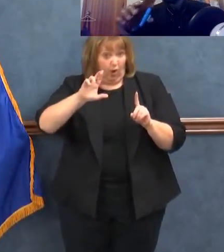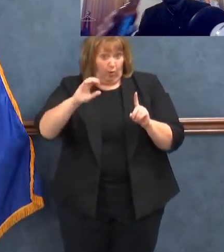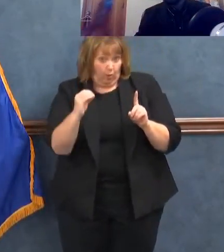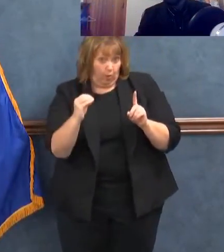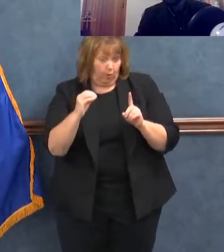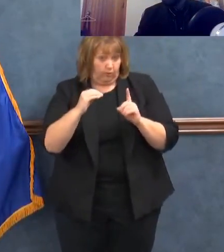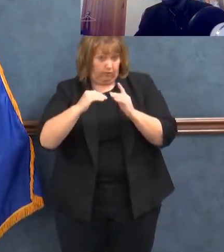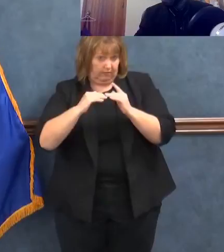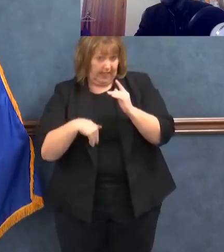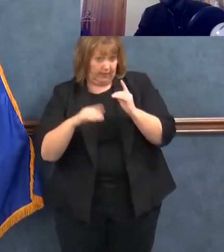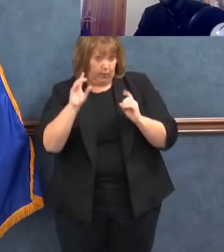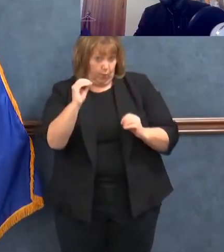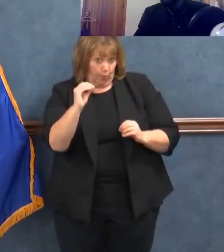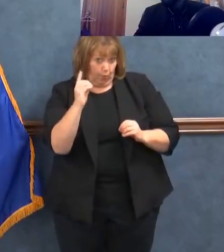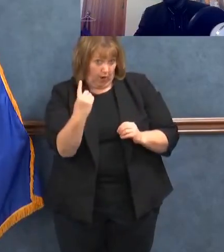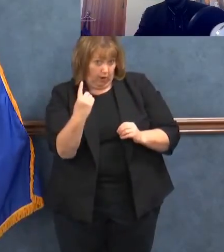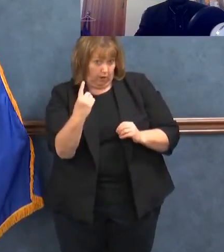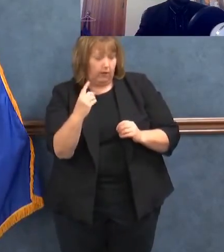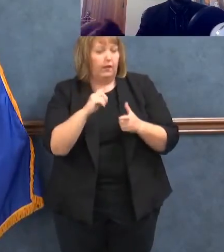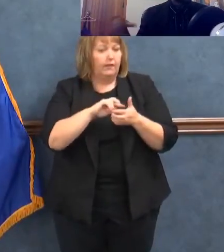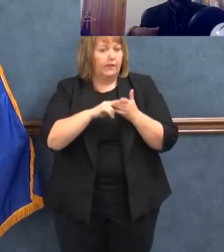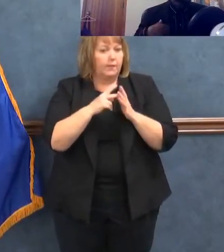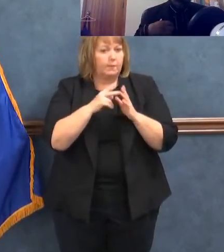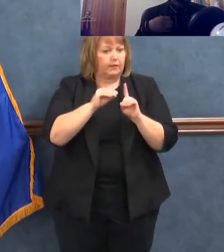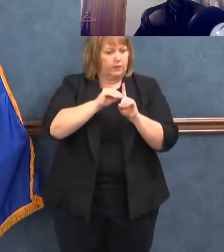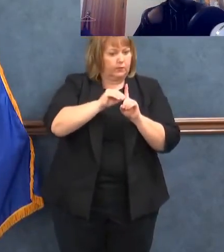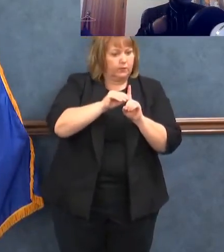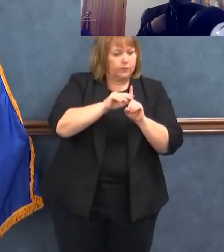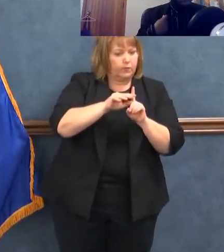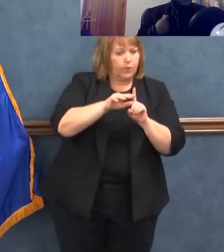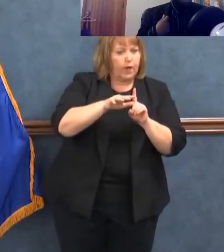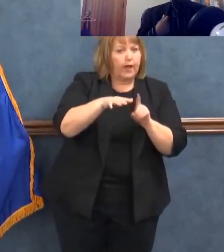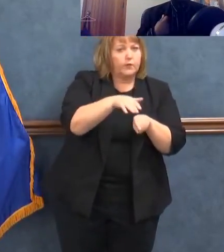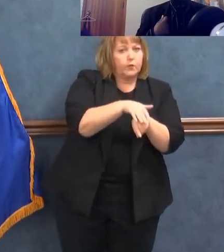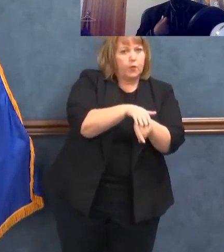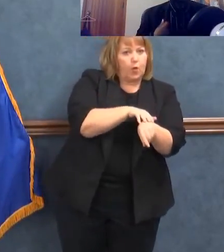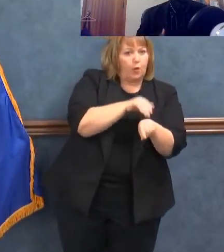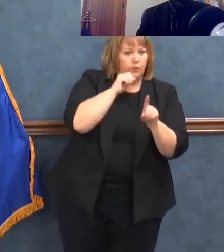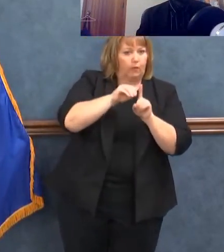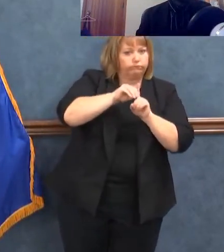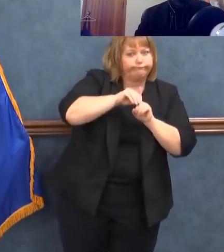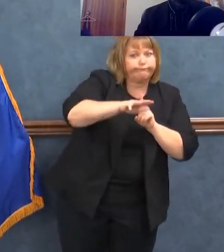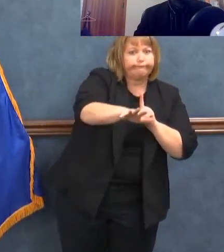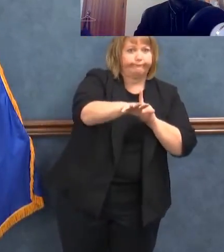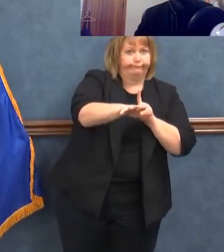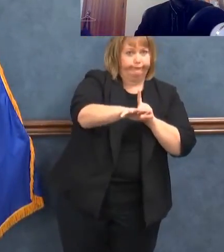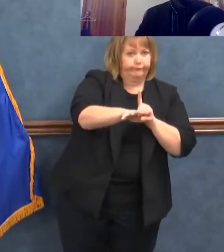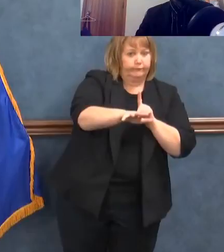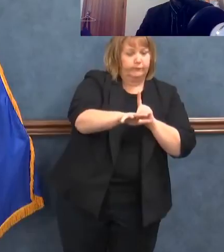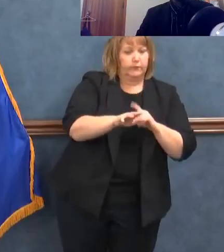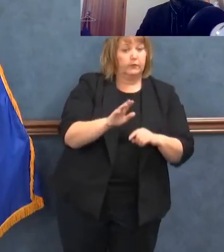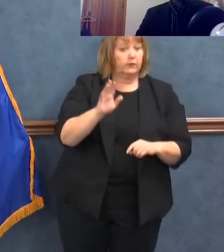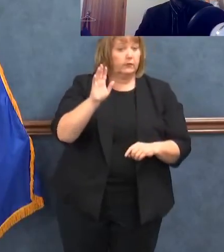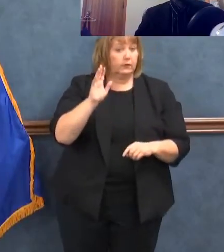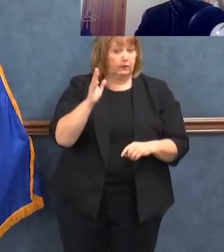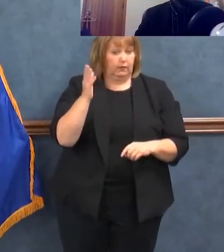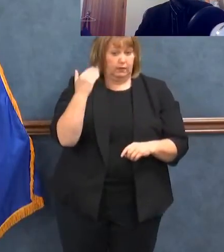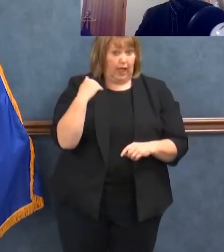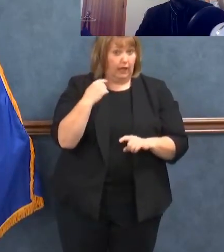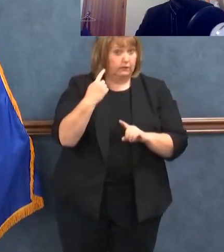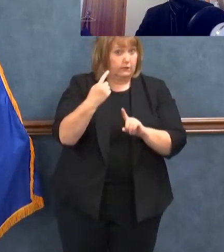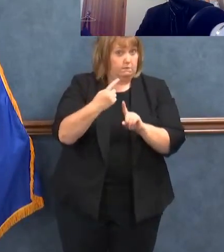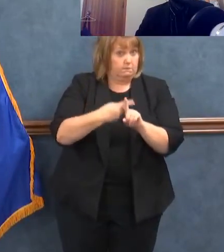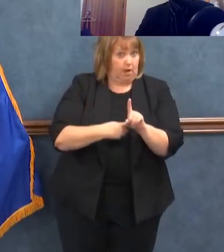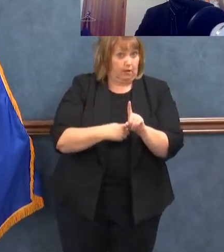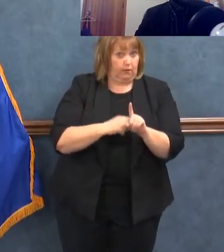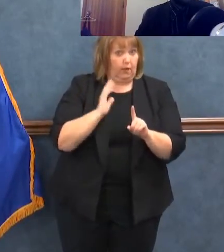much. On June 28th, just a month ago, our R effective level was